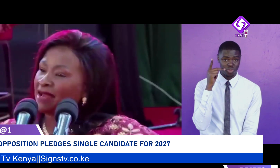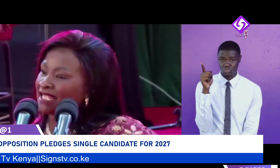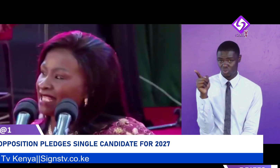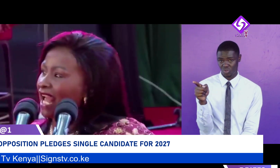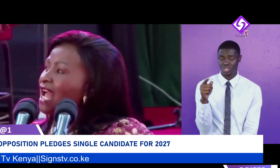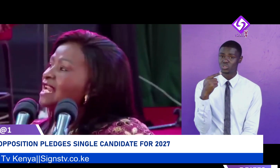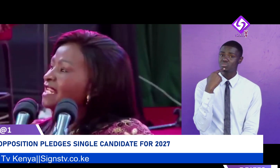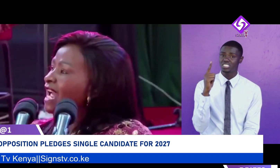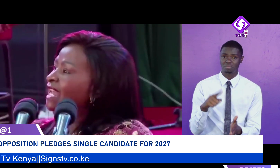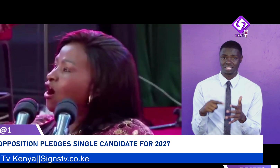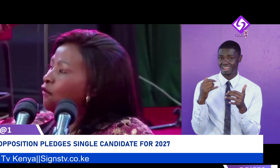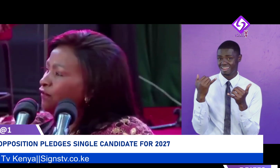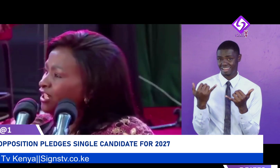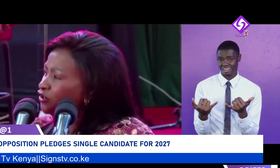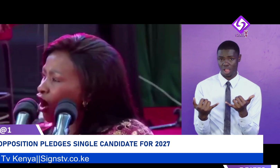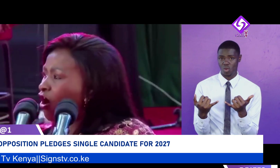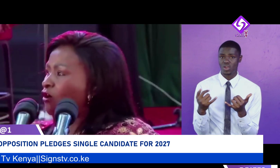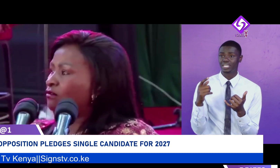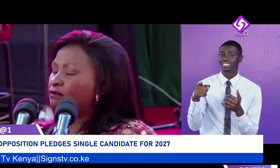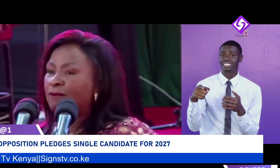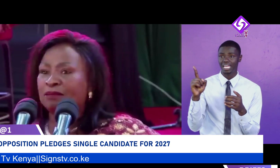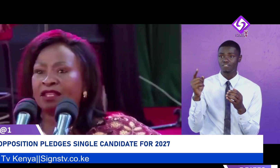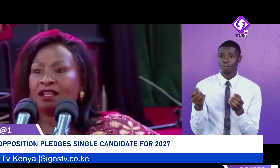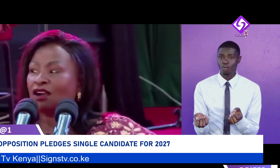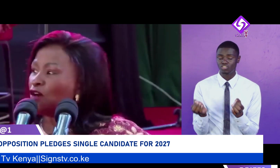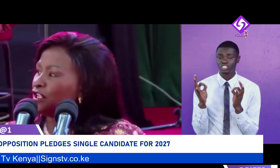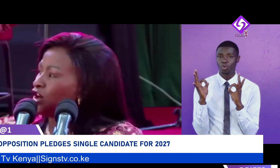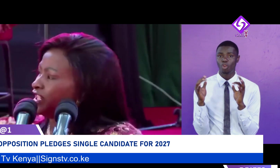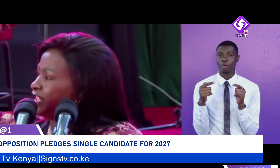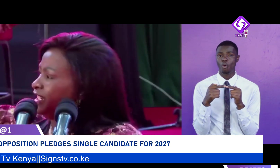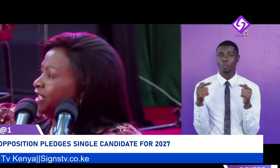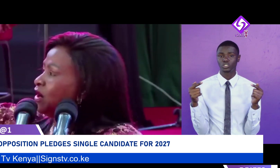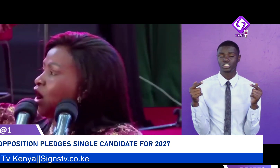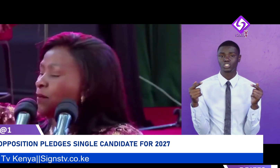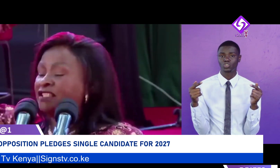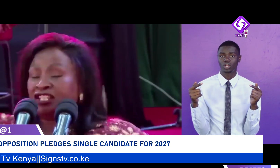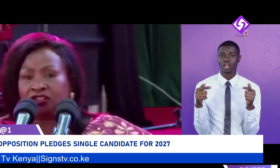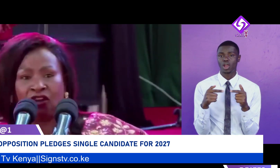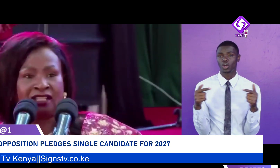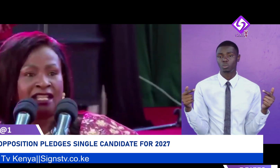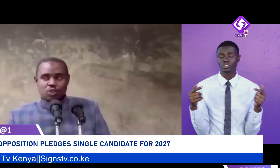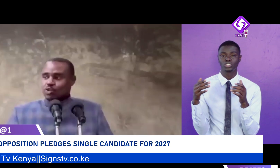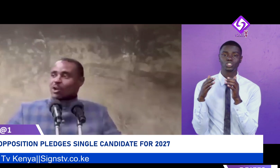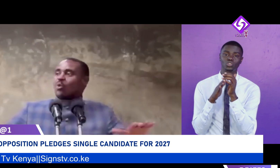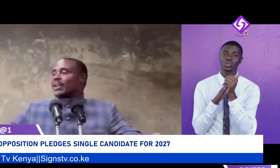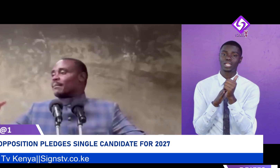tunasema sasa ni yeye official. Official nini? Opposition. So tutakuwa